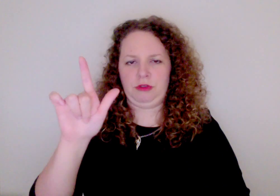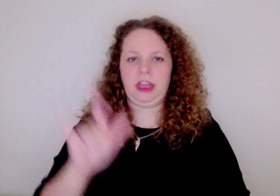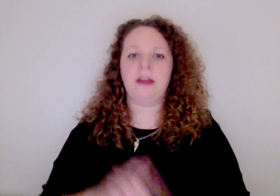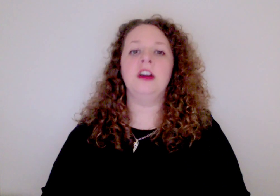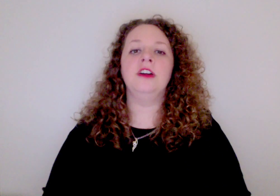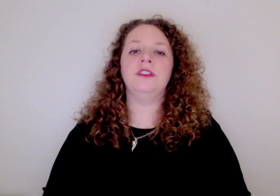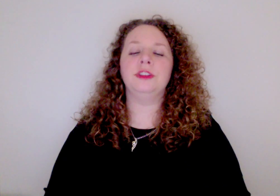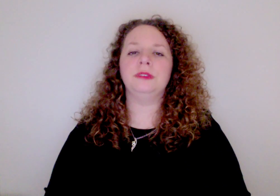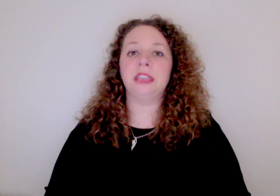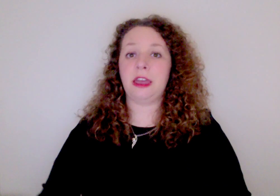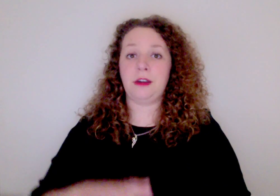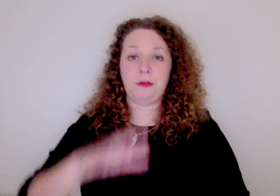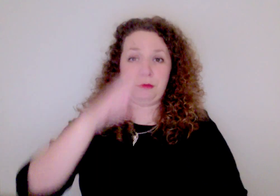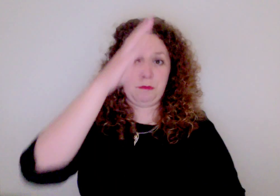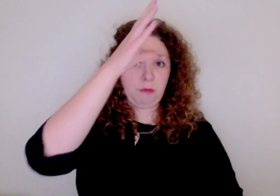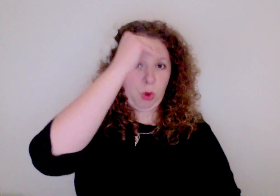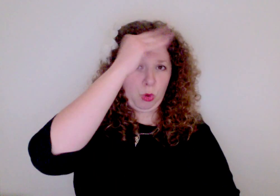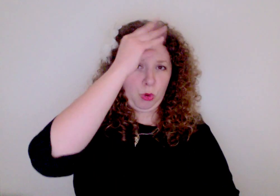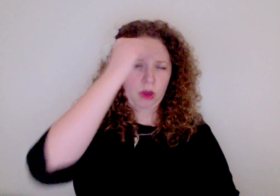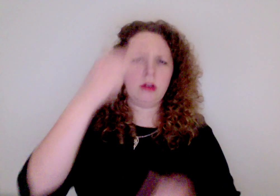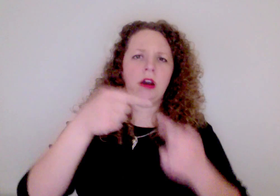okay, then you would say,